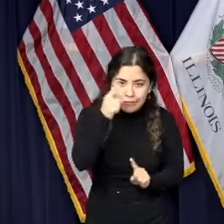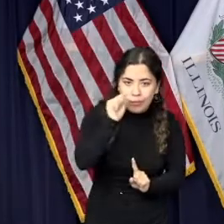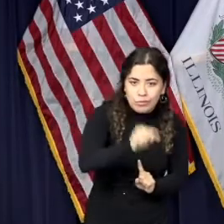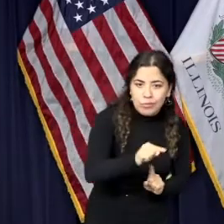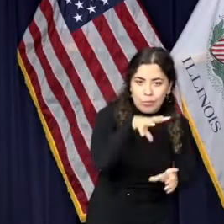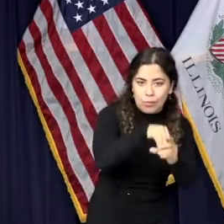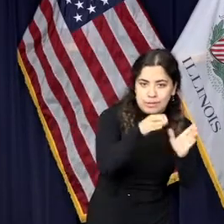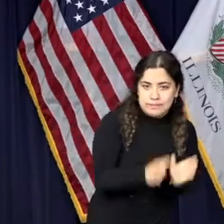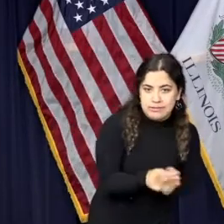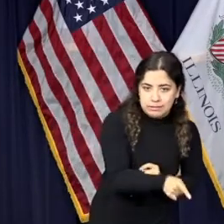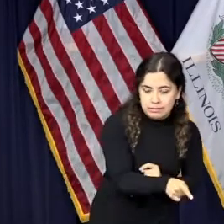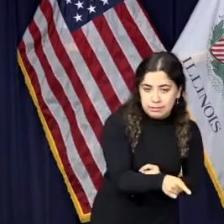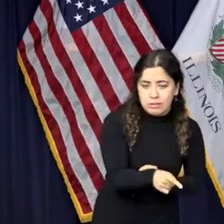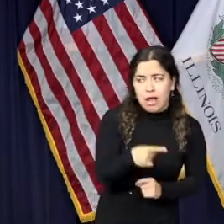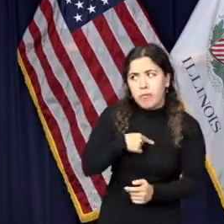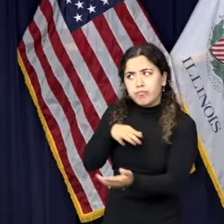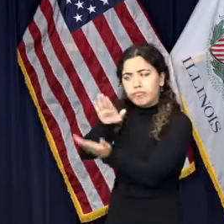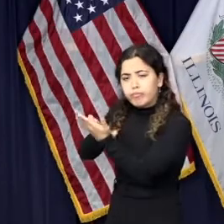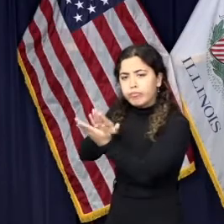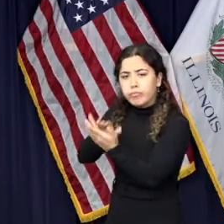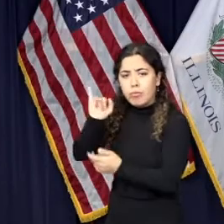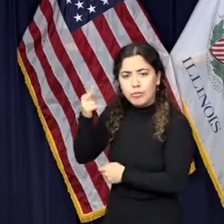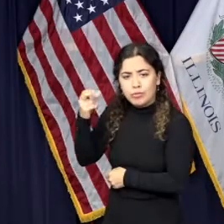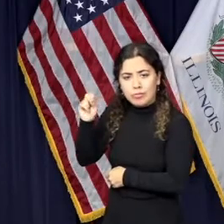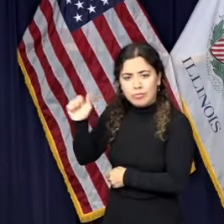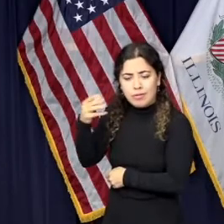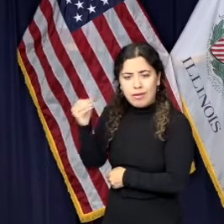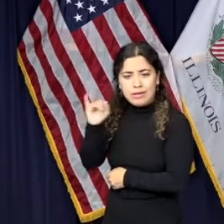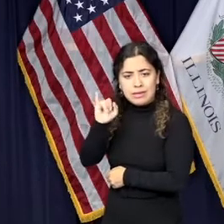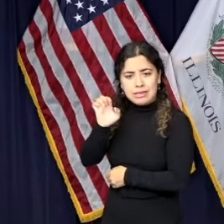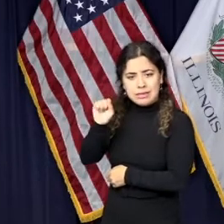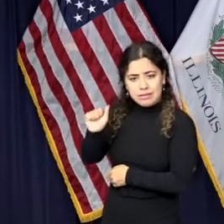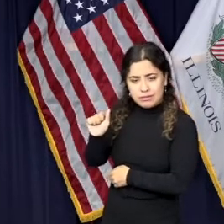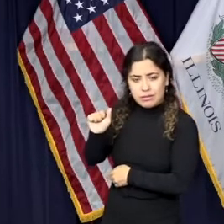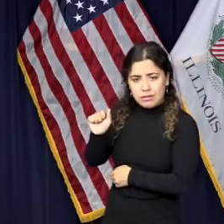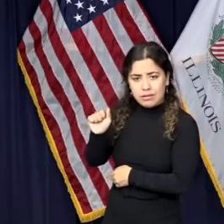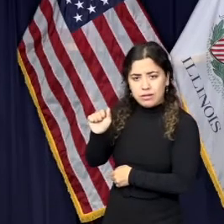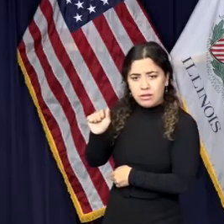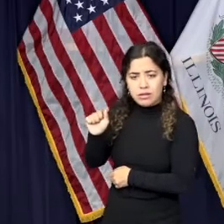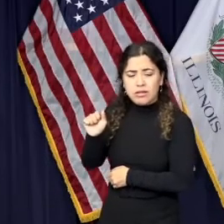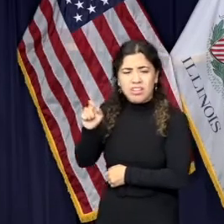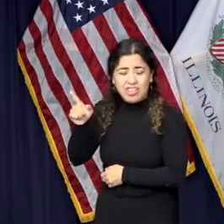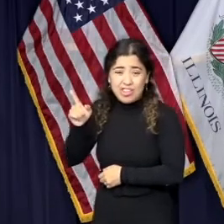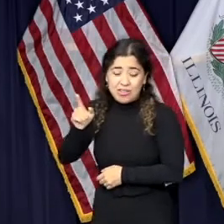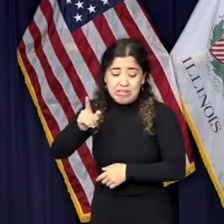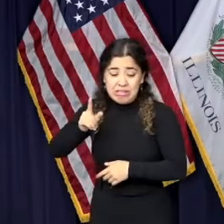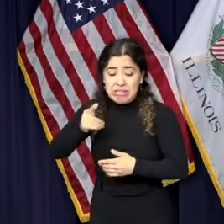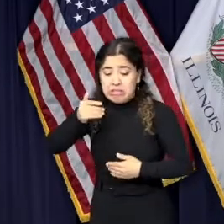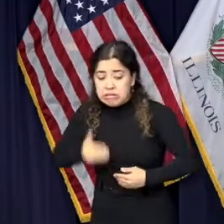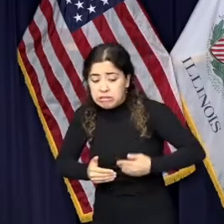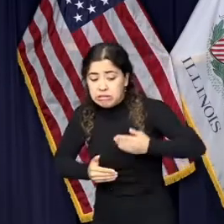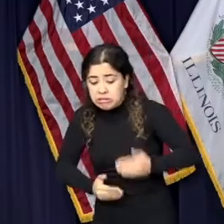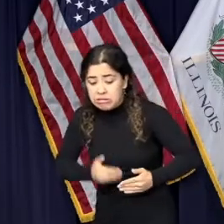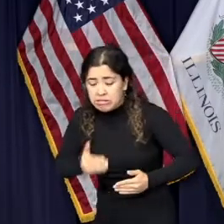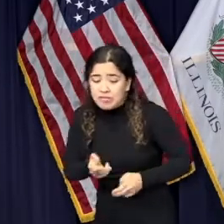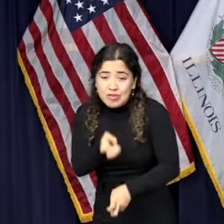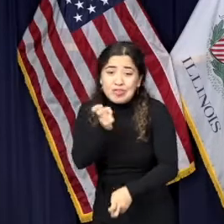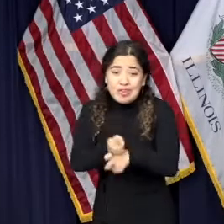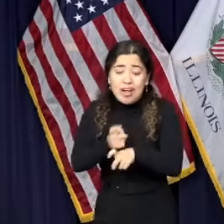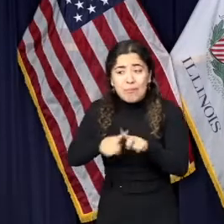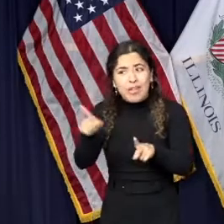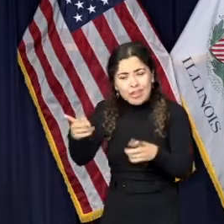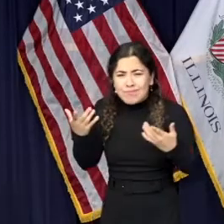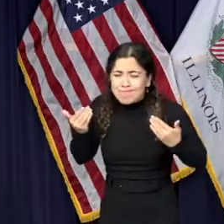the IHSA and the IESA before them for taking difficult but prudent steps to protect our young athletes,